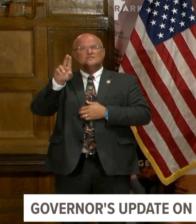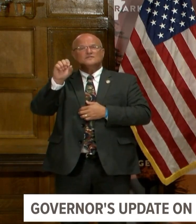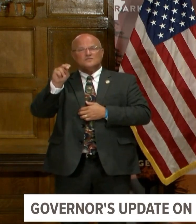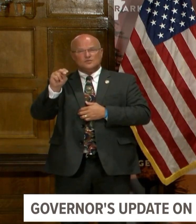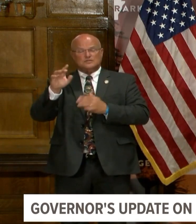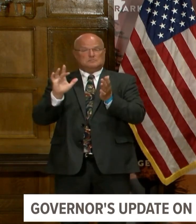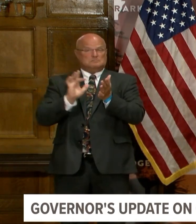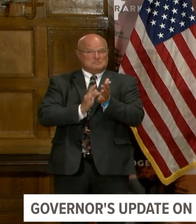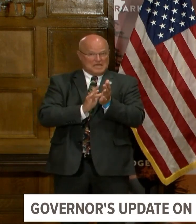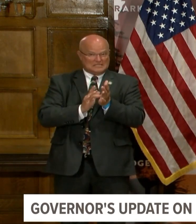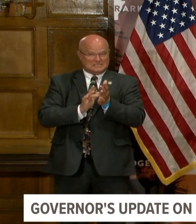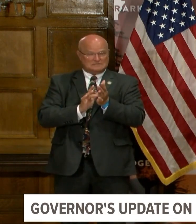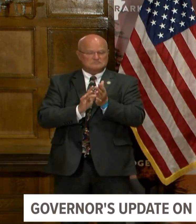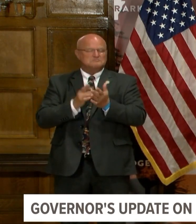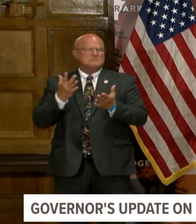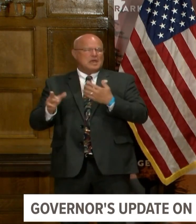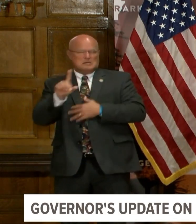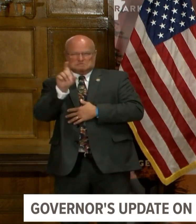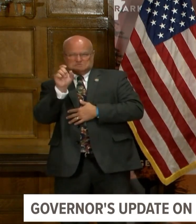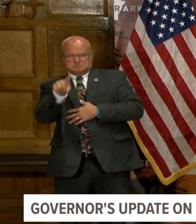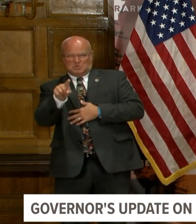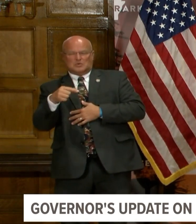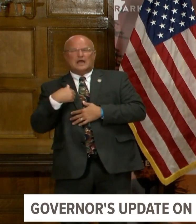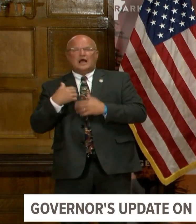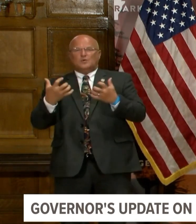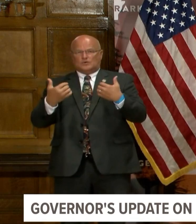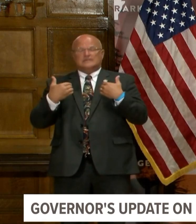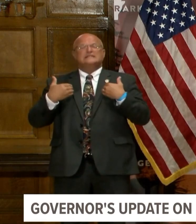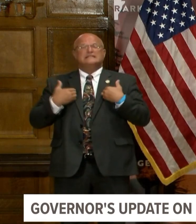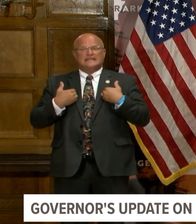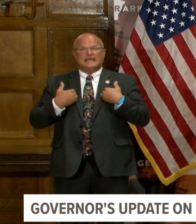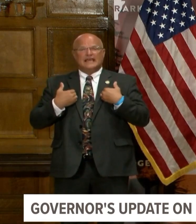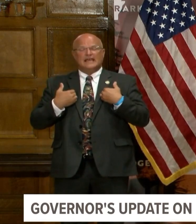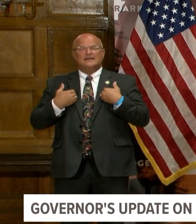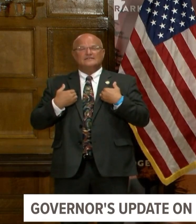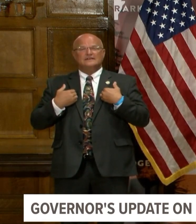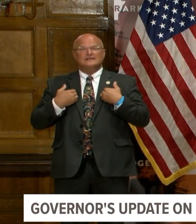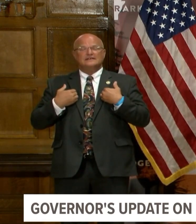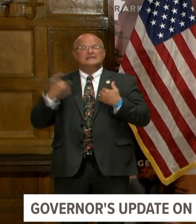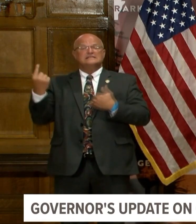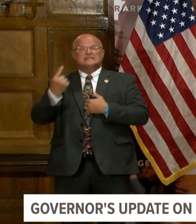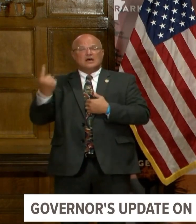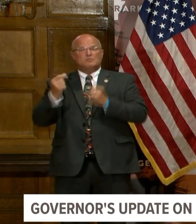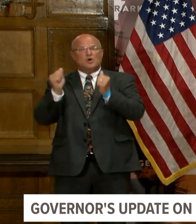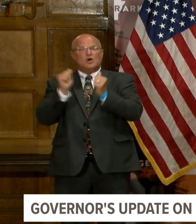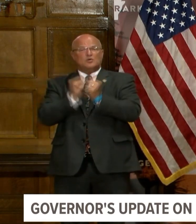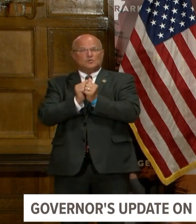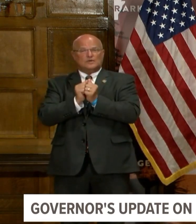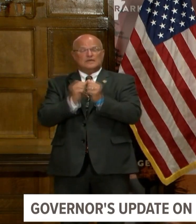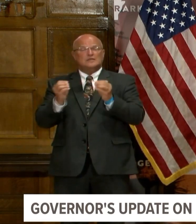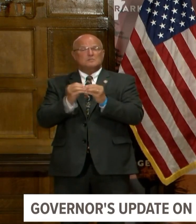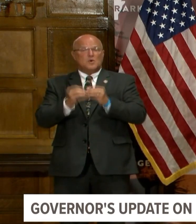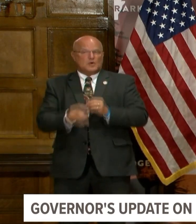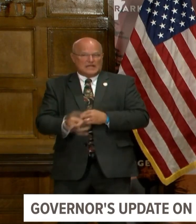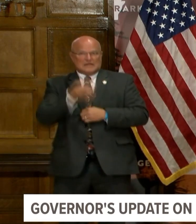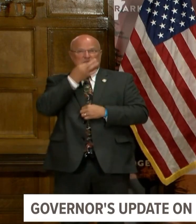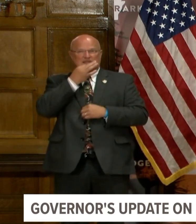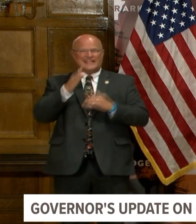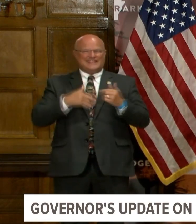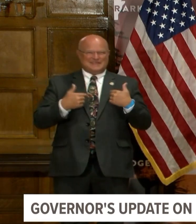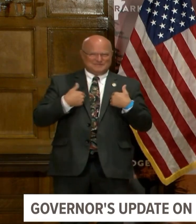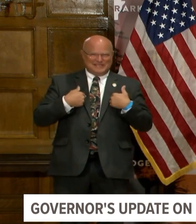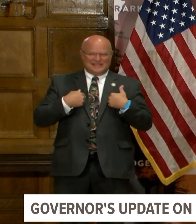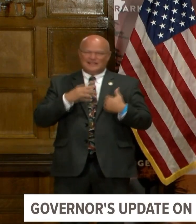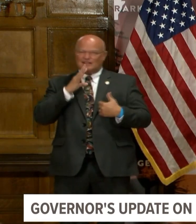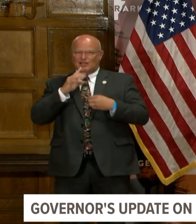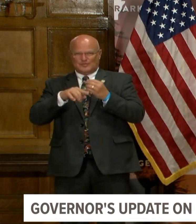there could be a question along that line, so I wanted to have someone with a little more expertise than me